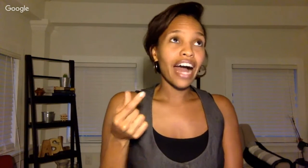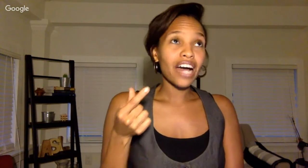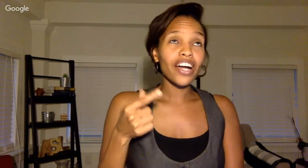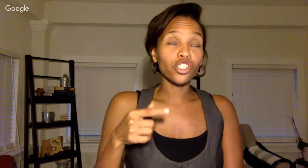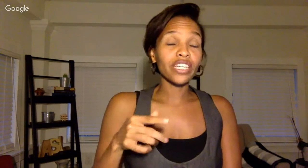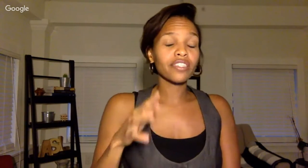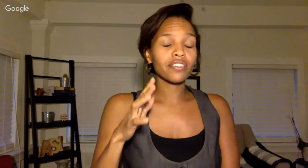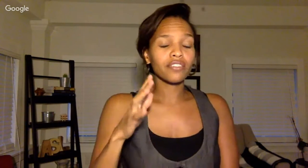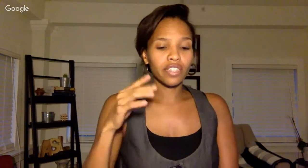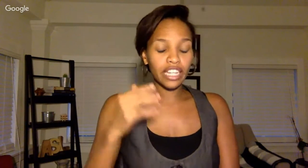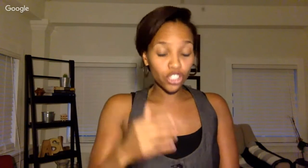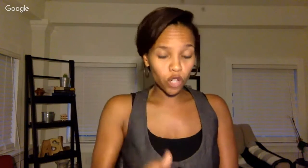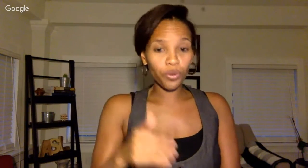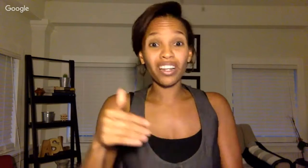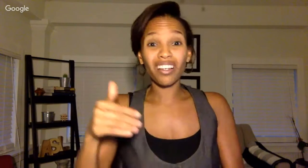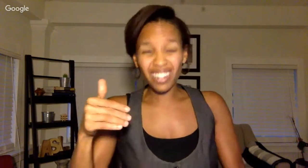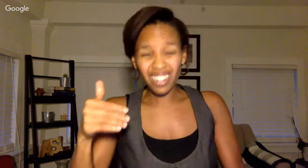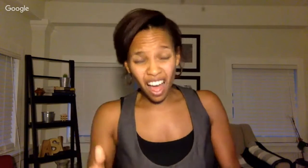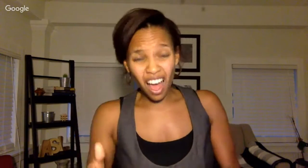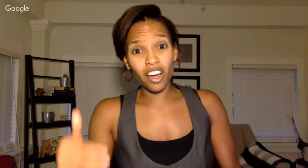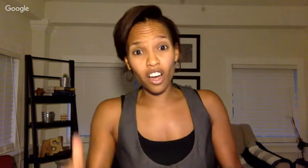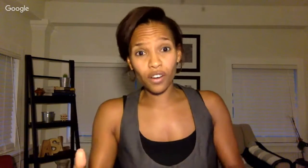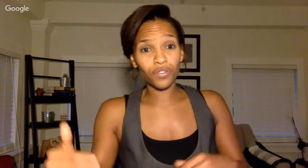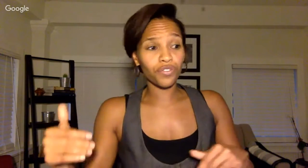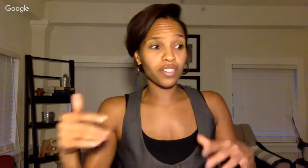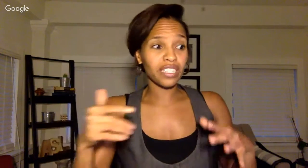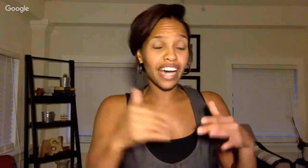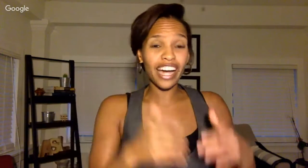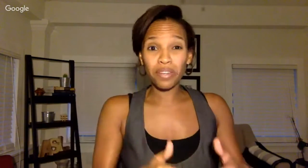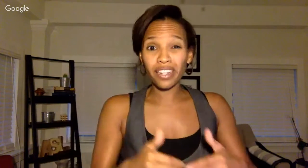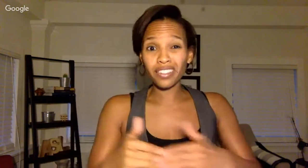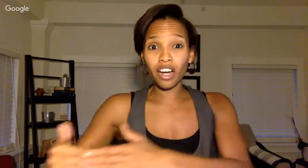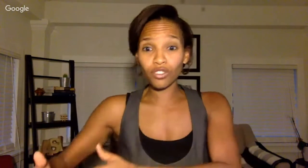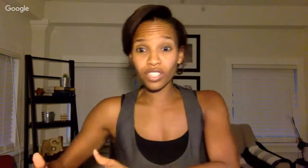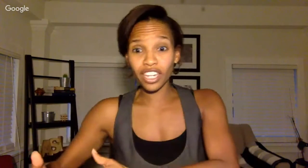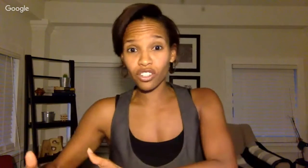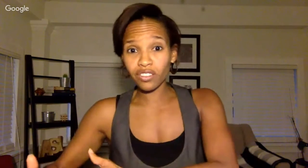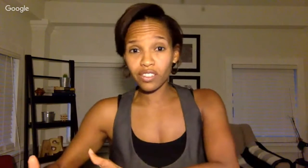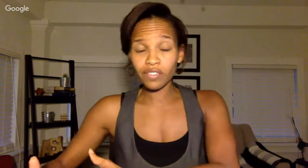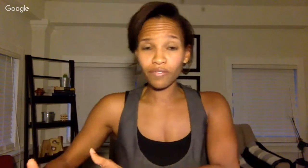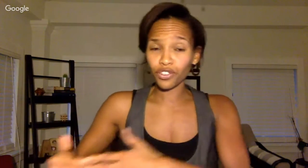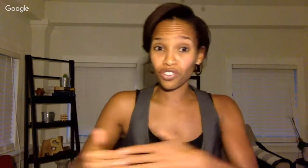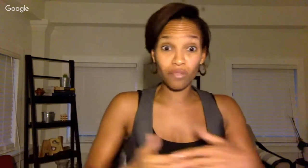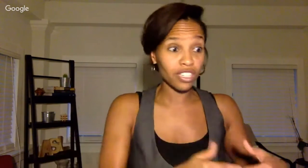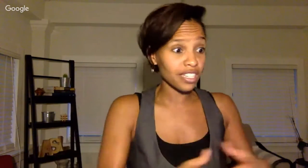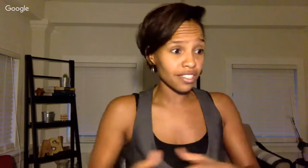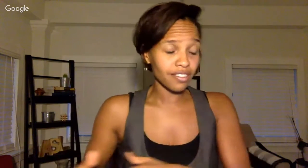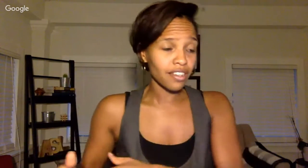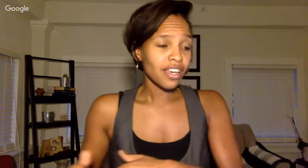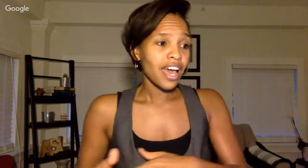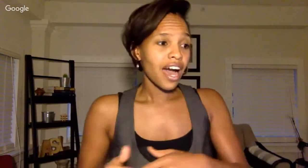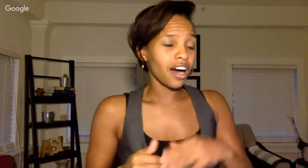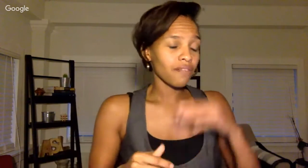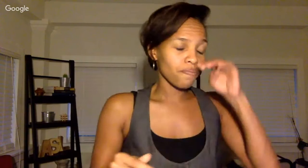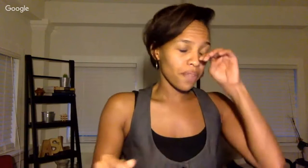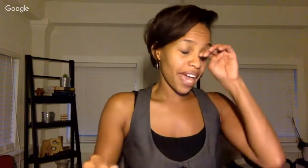I've actually interpreted a lot of diabetes consultations for some reason,